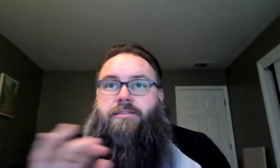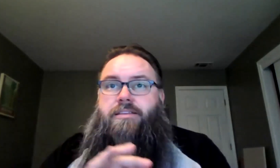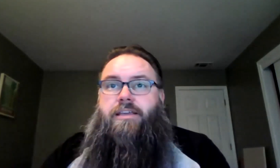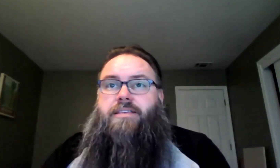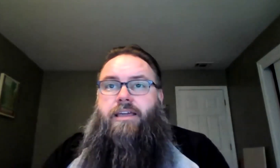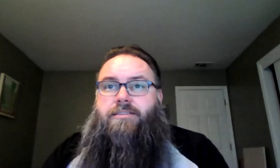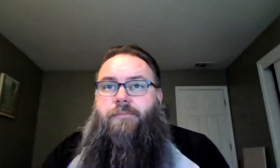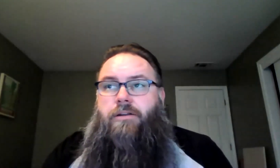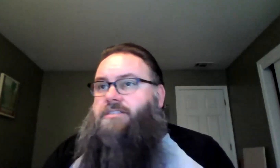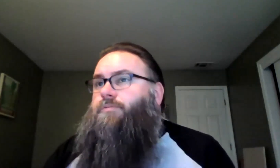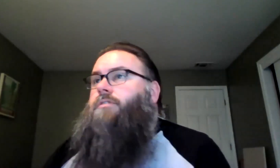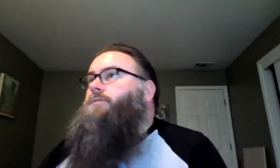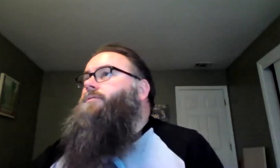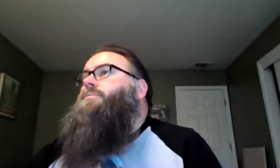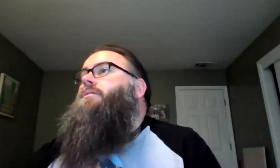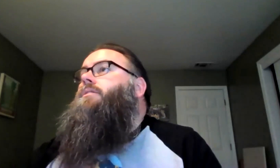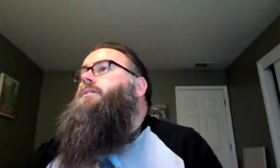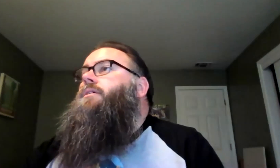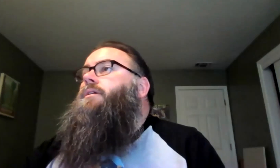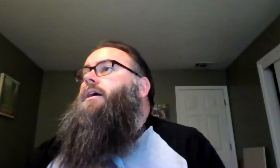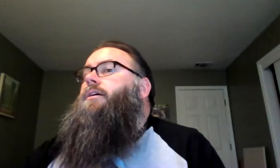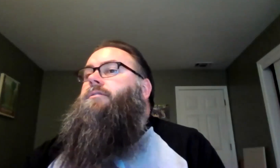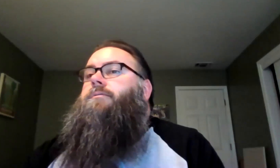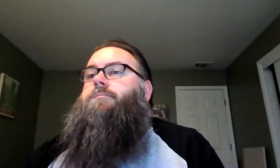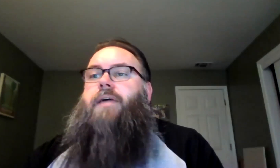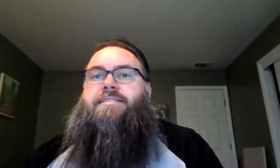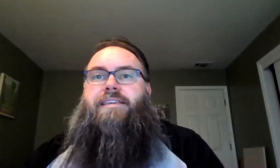Association, CDSA, has come out in support of the bill.